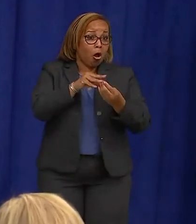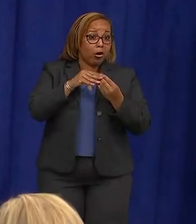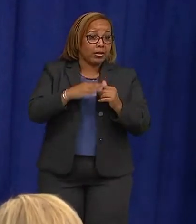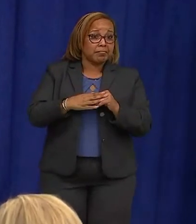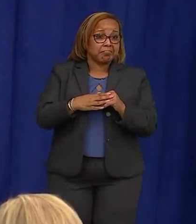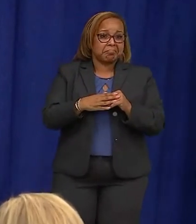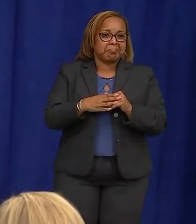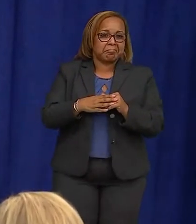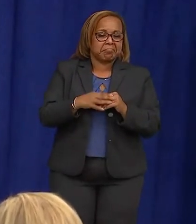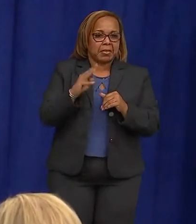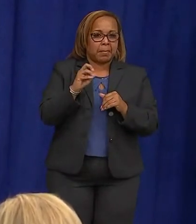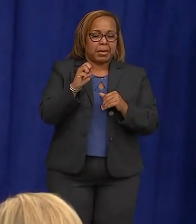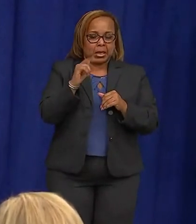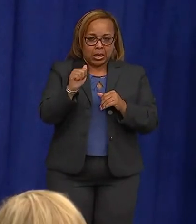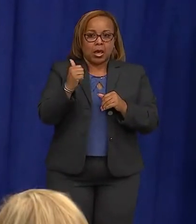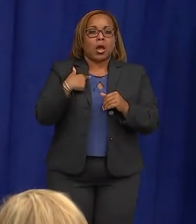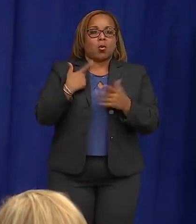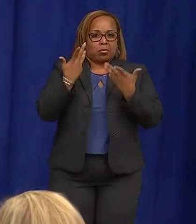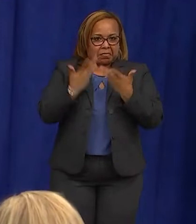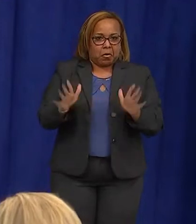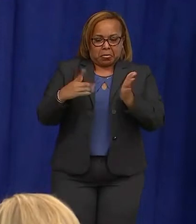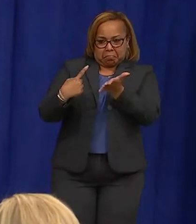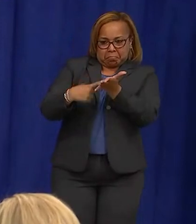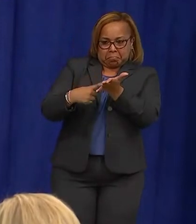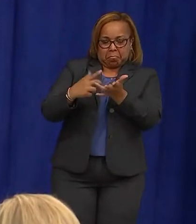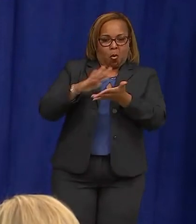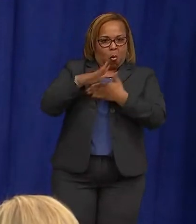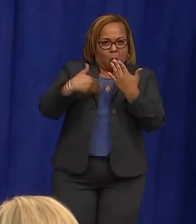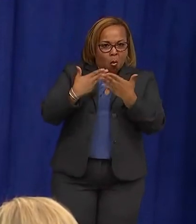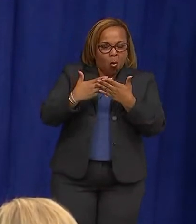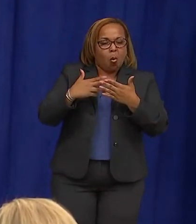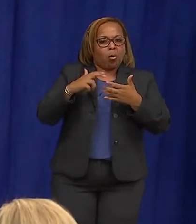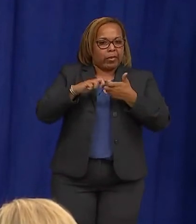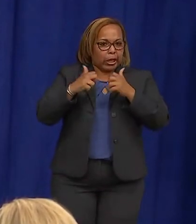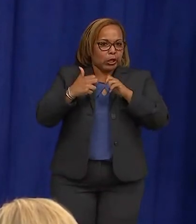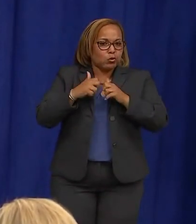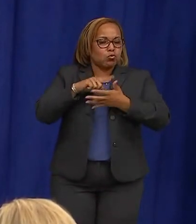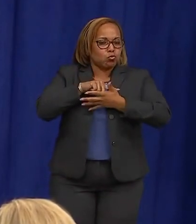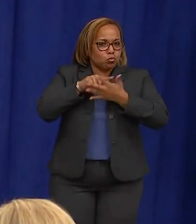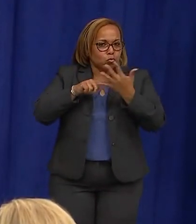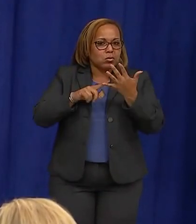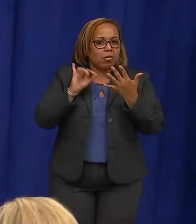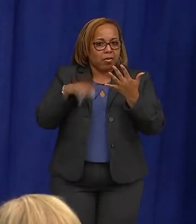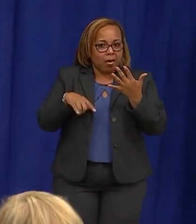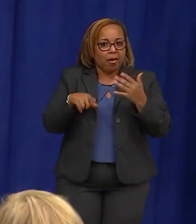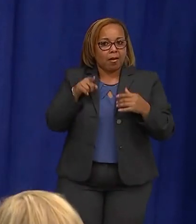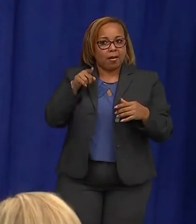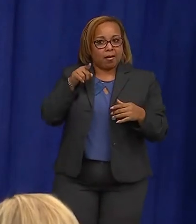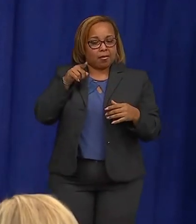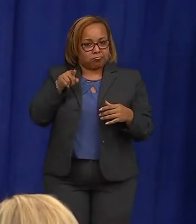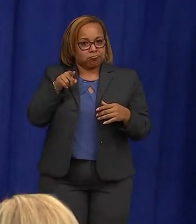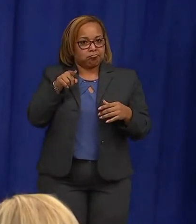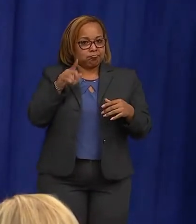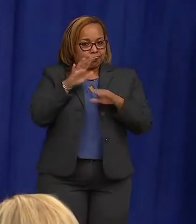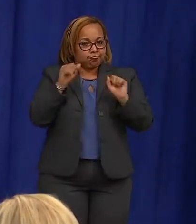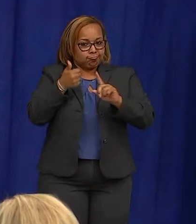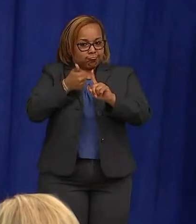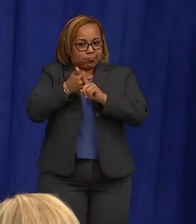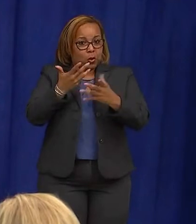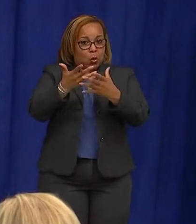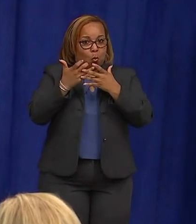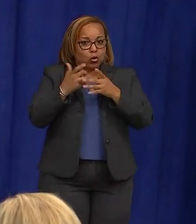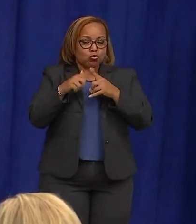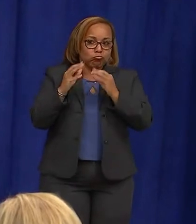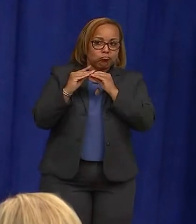the media. We've made our positions on all the issues that Mr. Cannizzaro wants